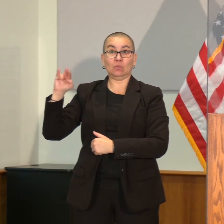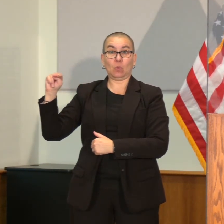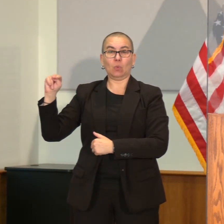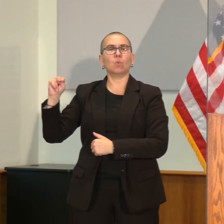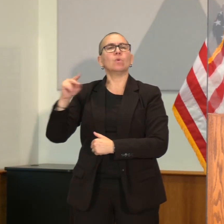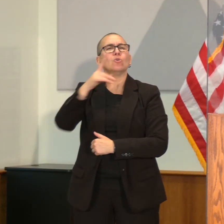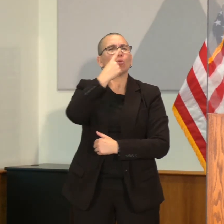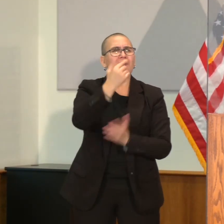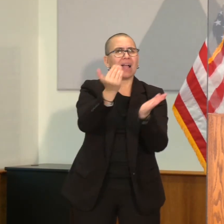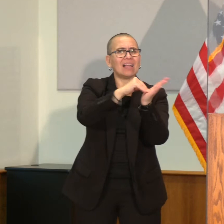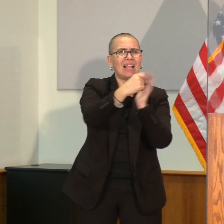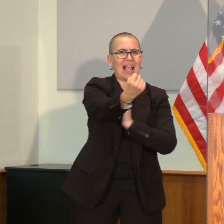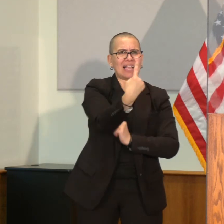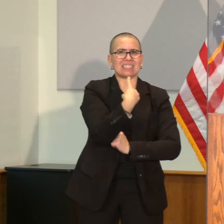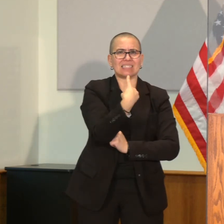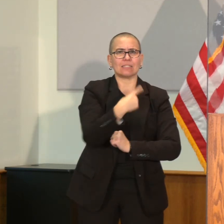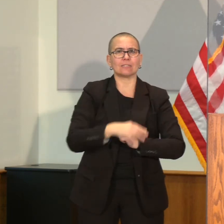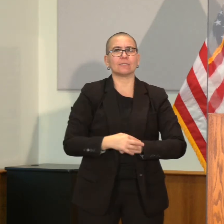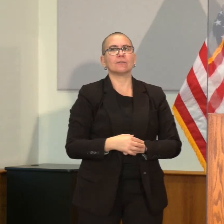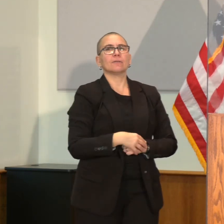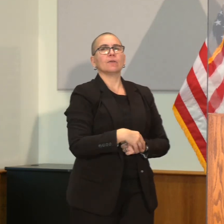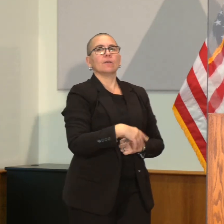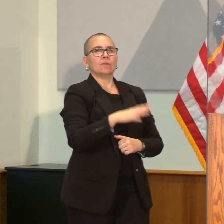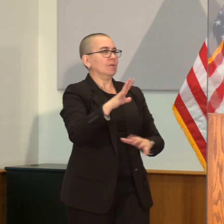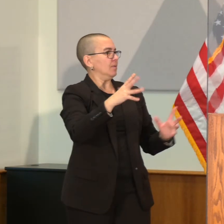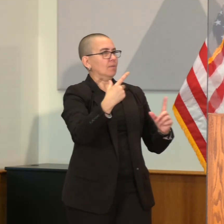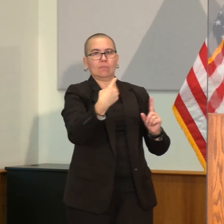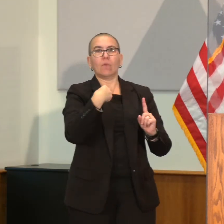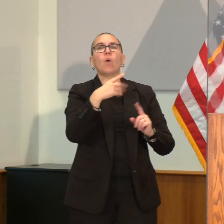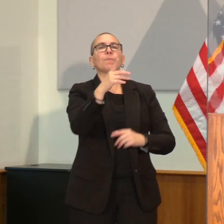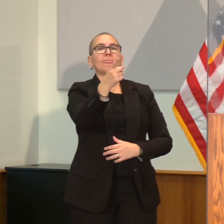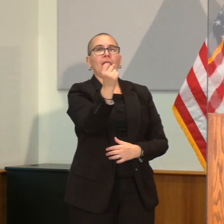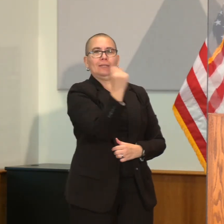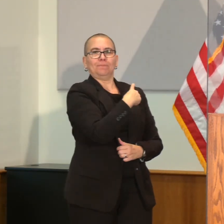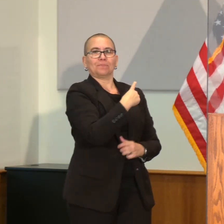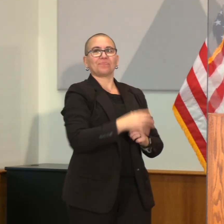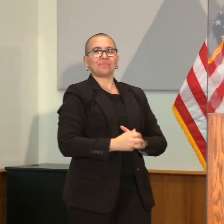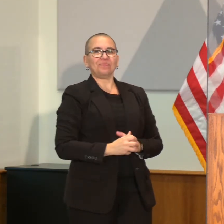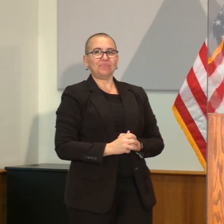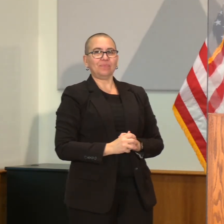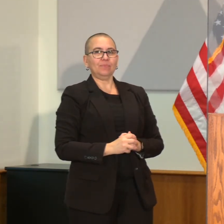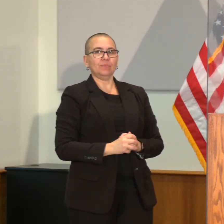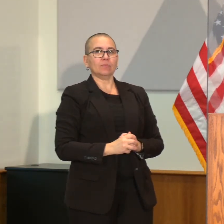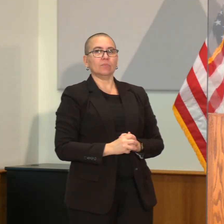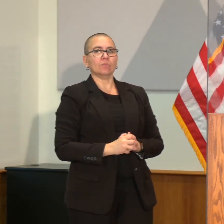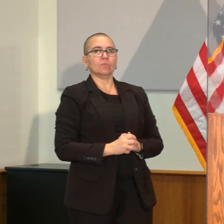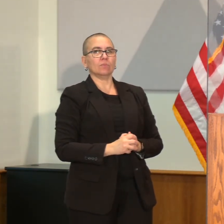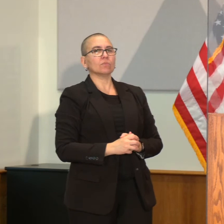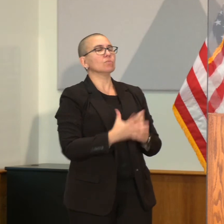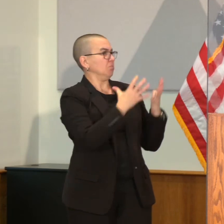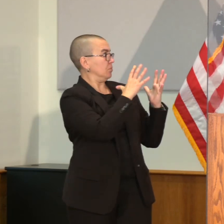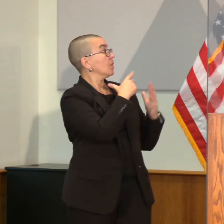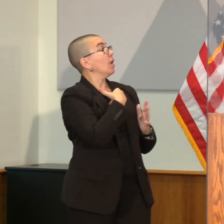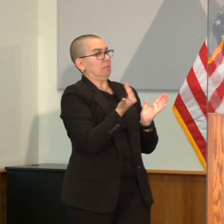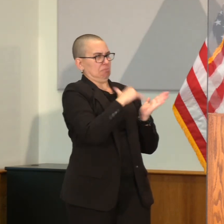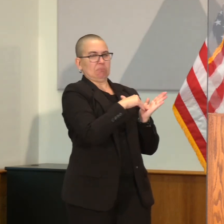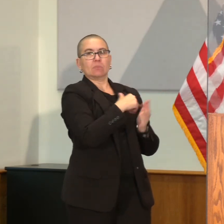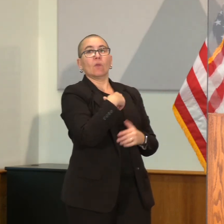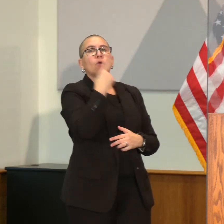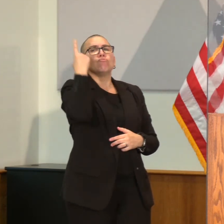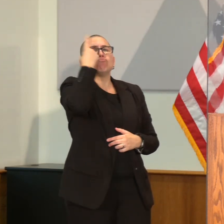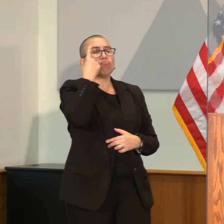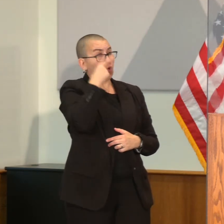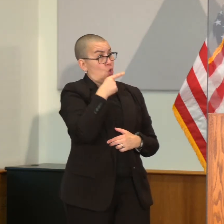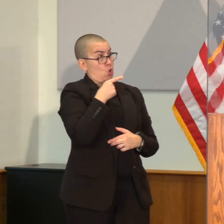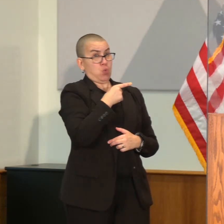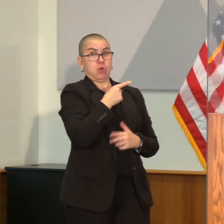his answer, didn't listen to the rest of the Sure. question. Just curious to hear what you're hearing from your constituents. Is there support for